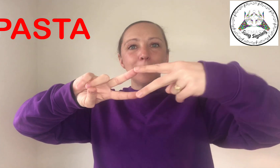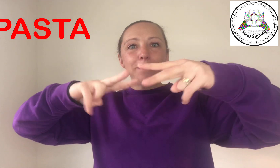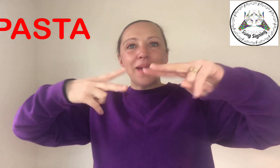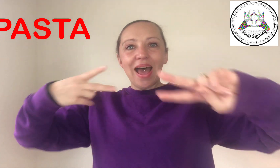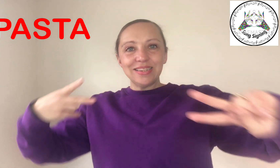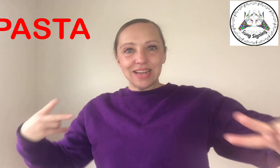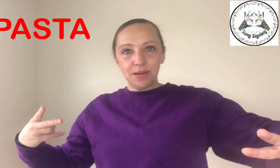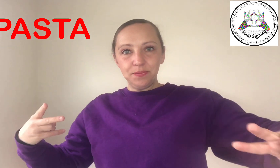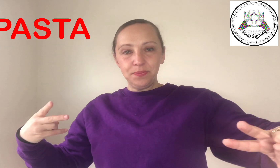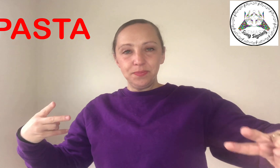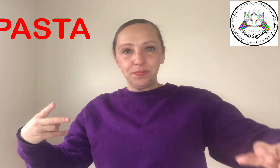pasta.